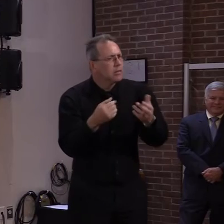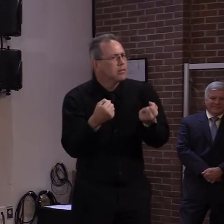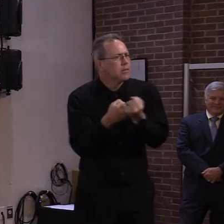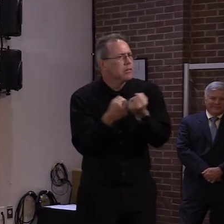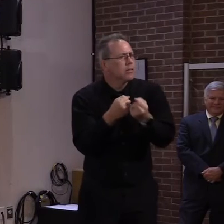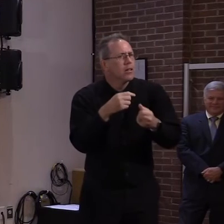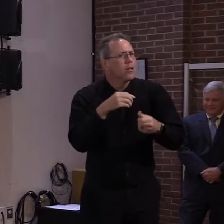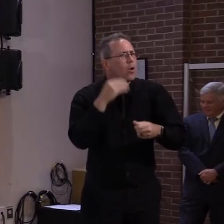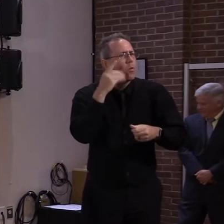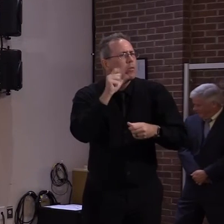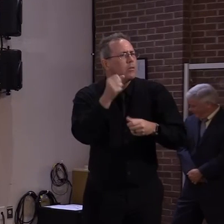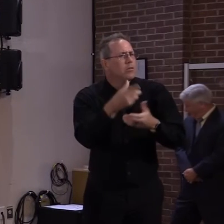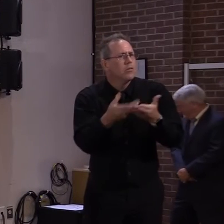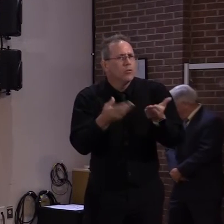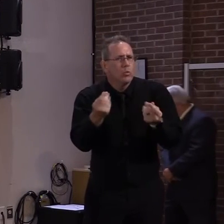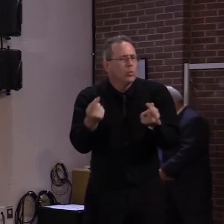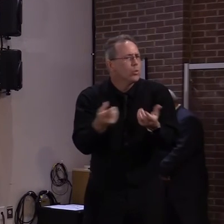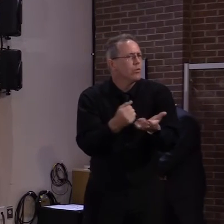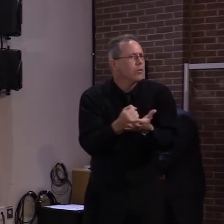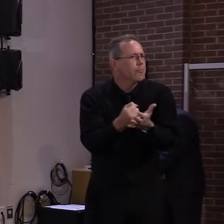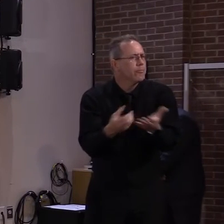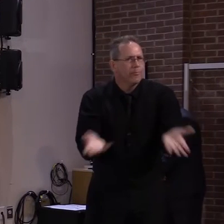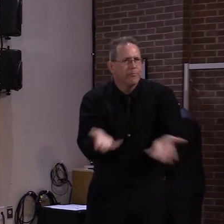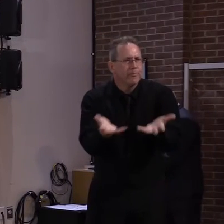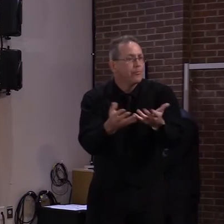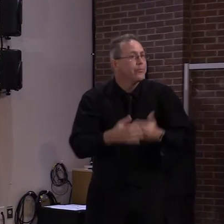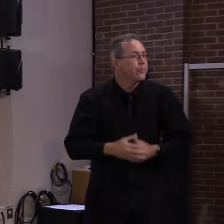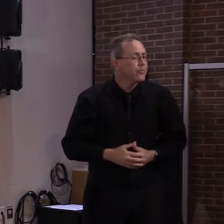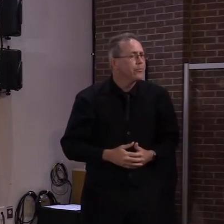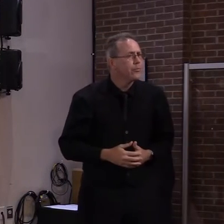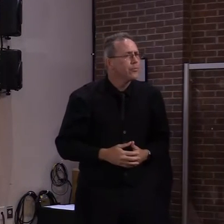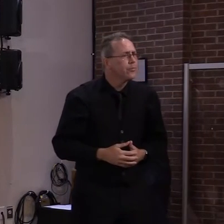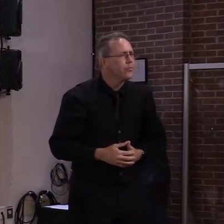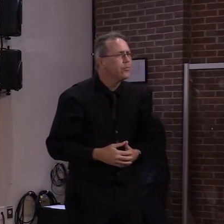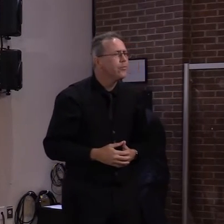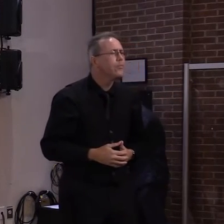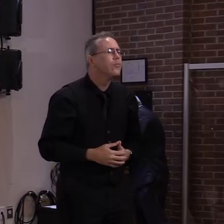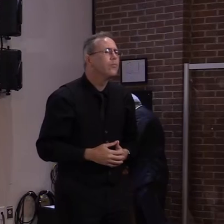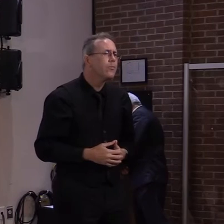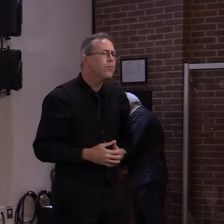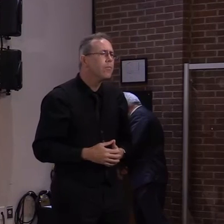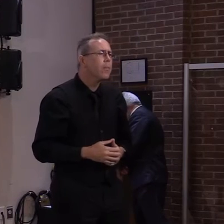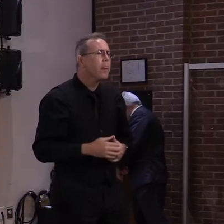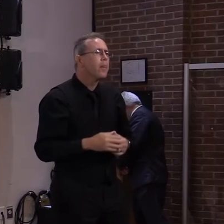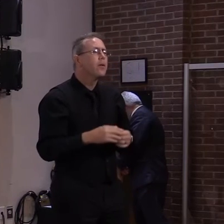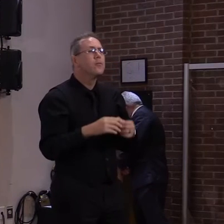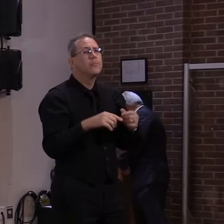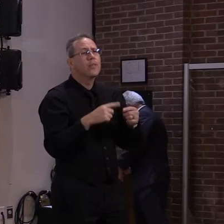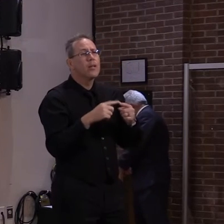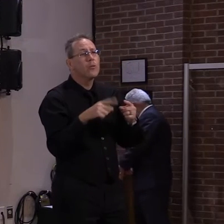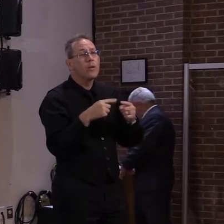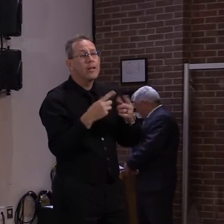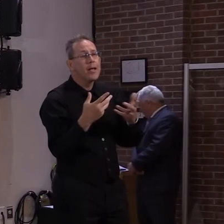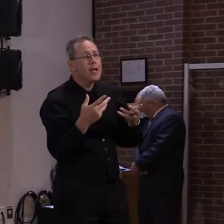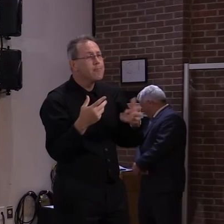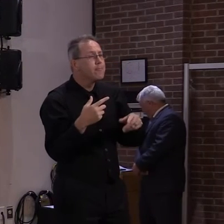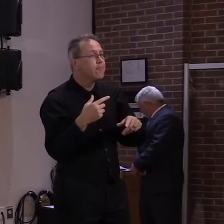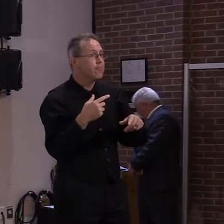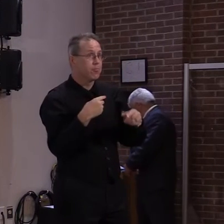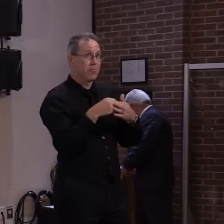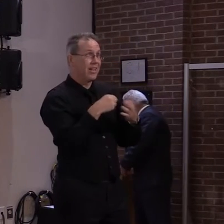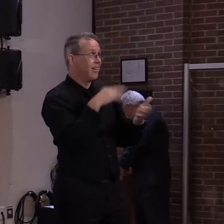But the other is we put programs into place to fix up some of the dilapidated housing that is there,